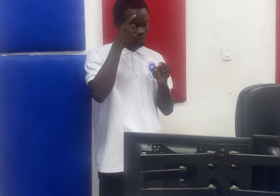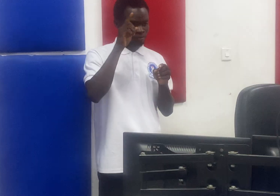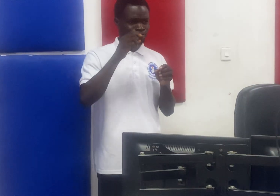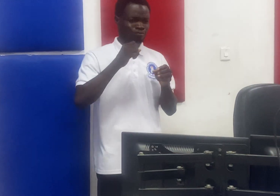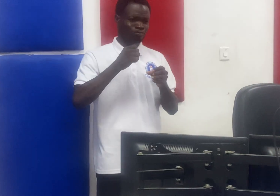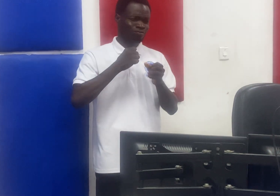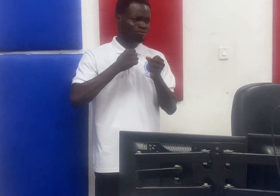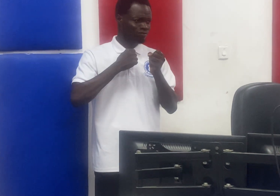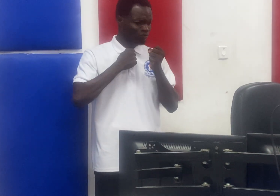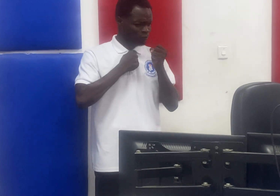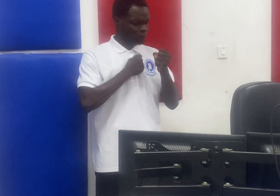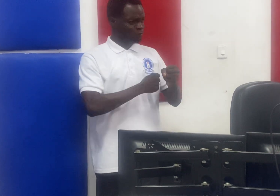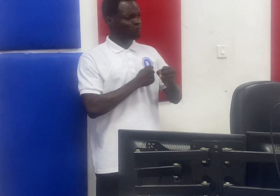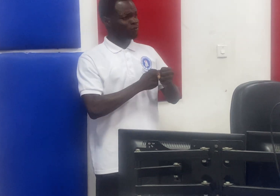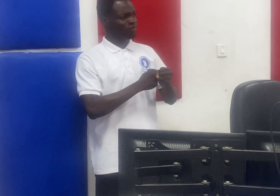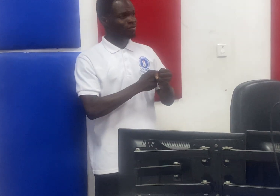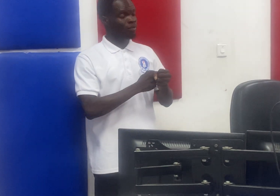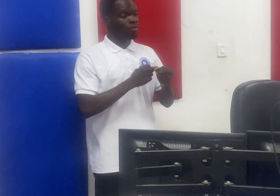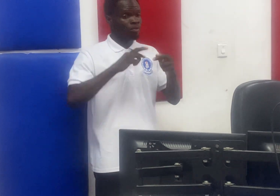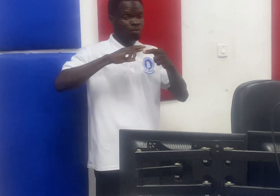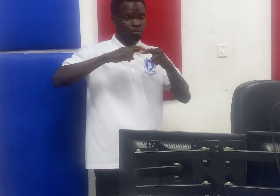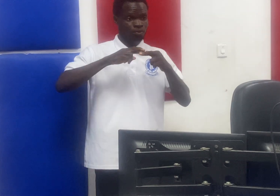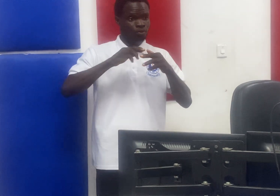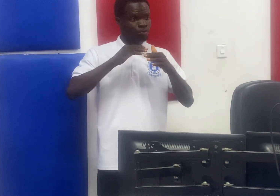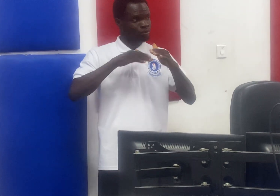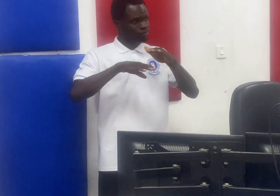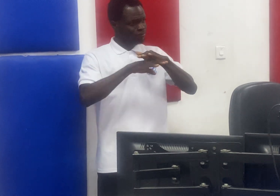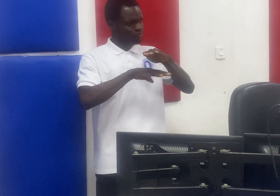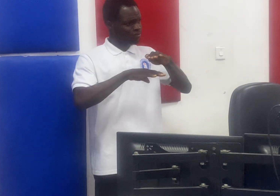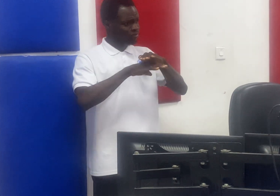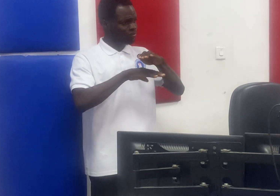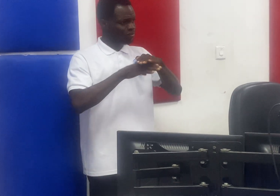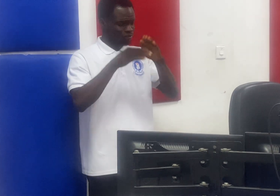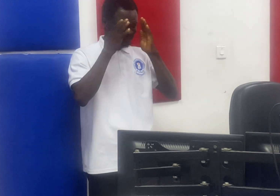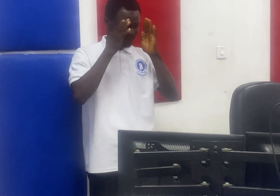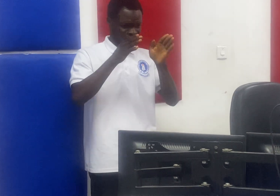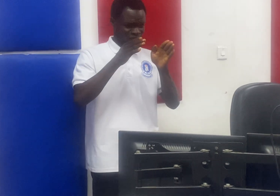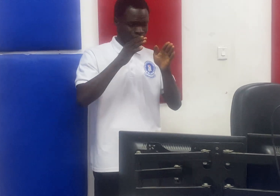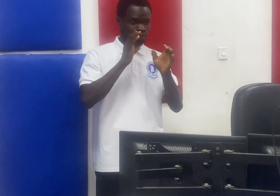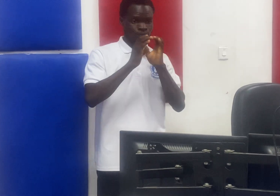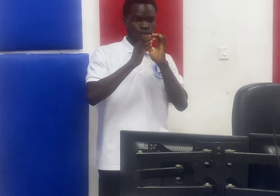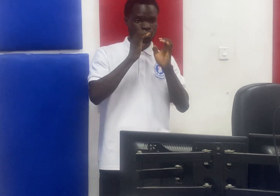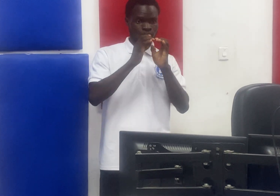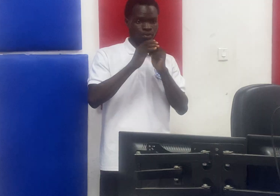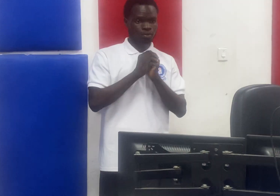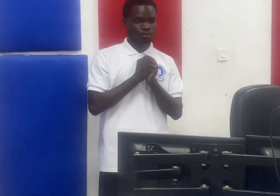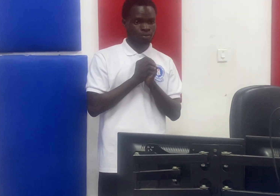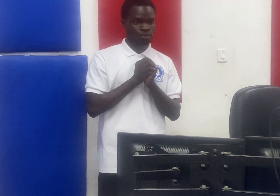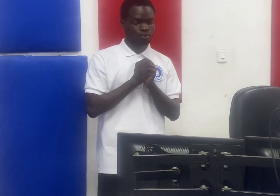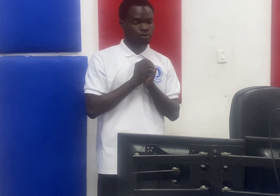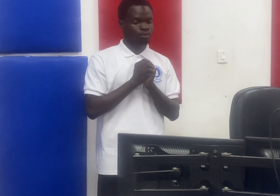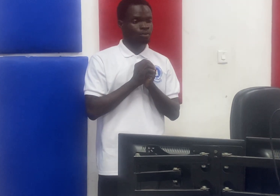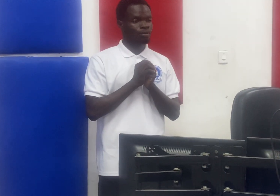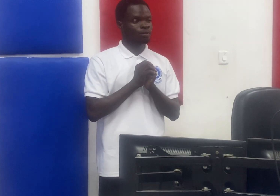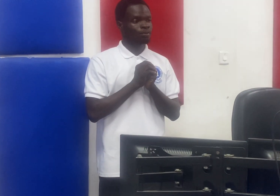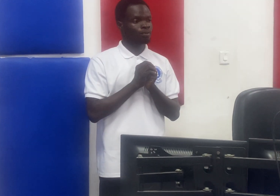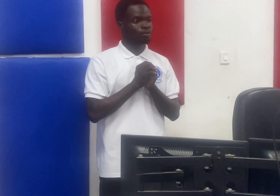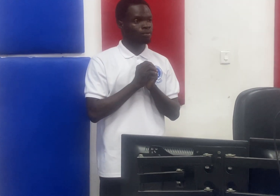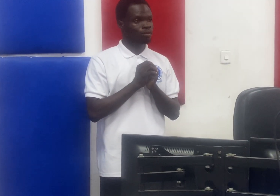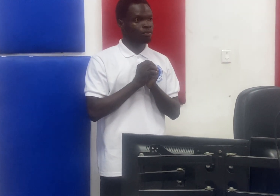relationship, Yeah. the foundation is based on communication. Okay. Yes. So the more you